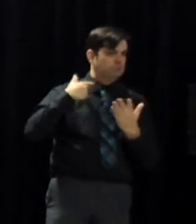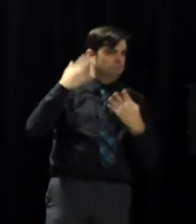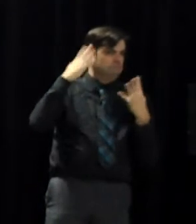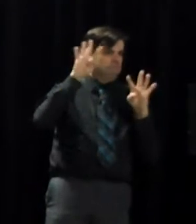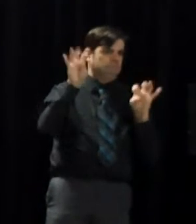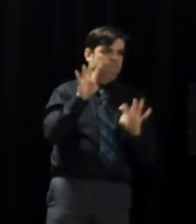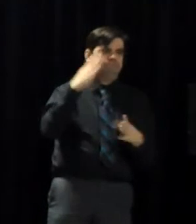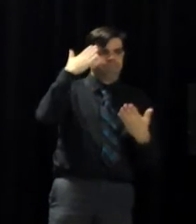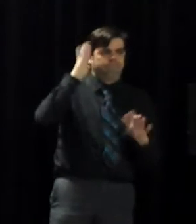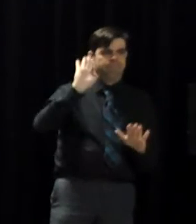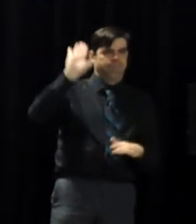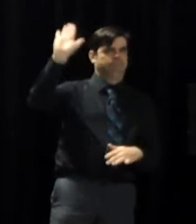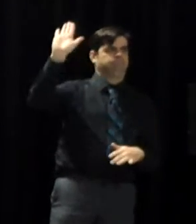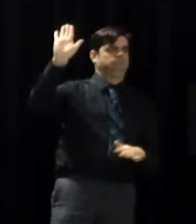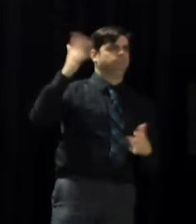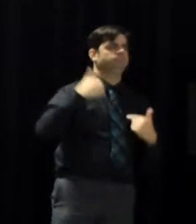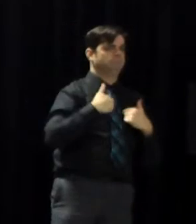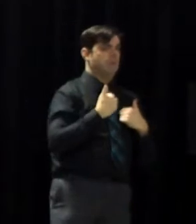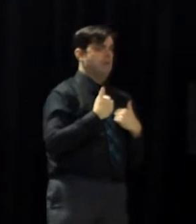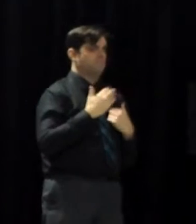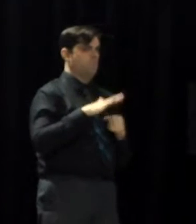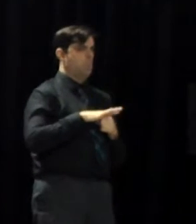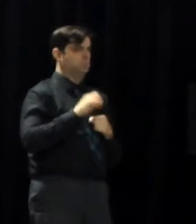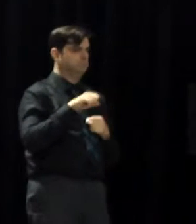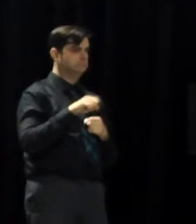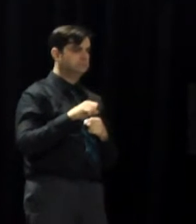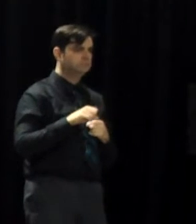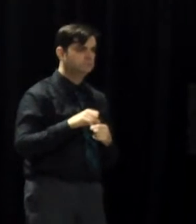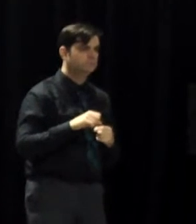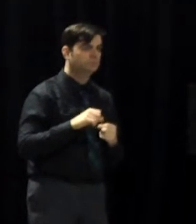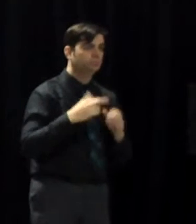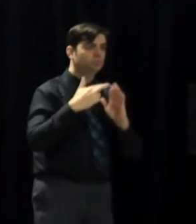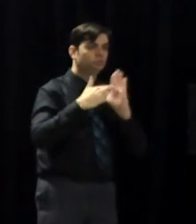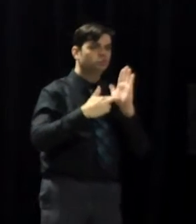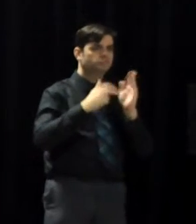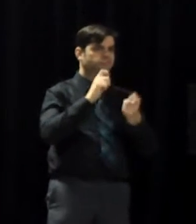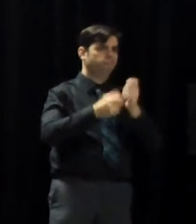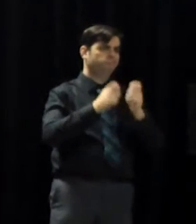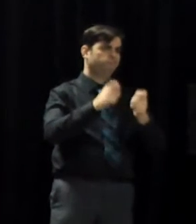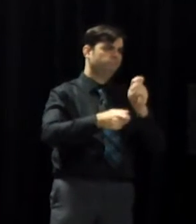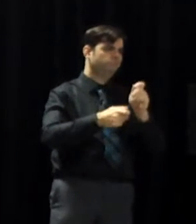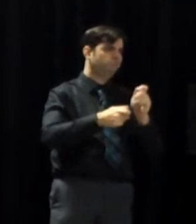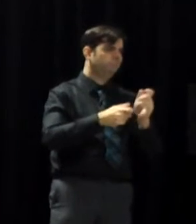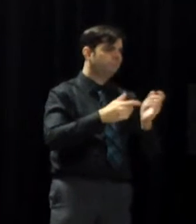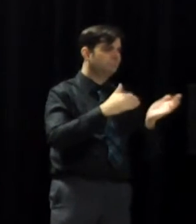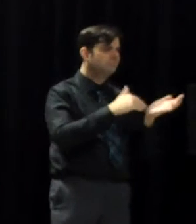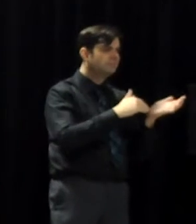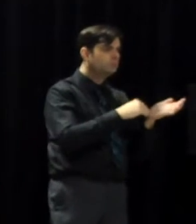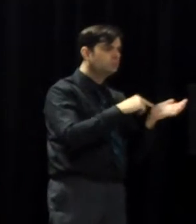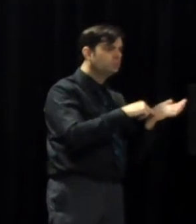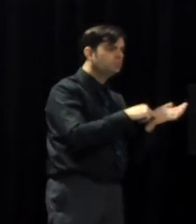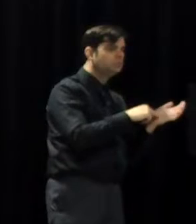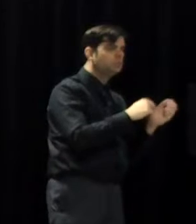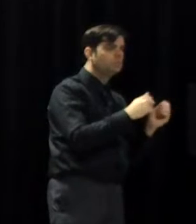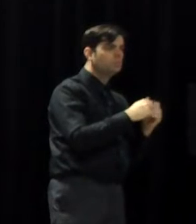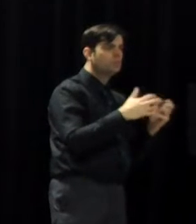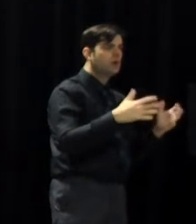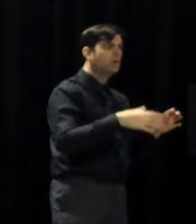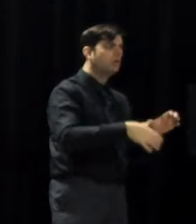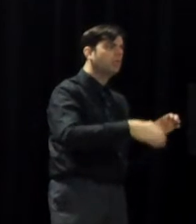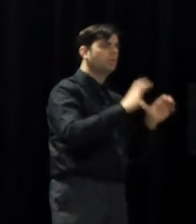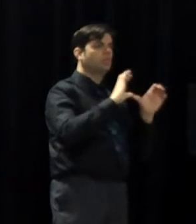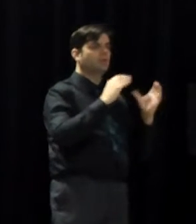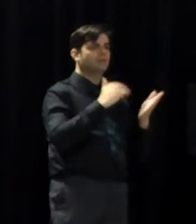allowing doctors and nurses not to have to get re-registered again to be able to help. Hopefully they're seeing a response, and I'm sure they